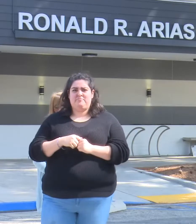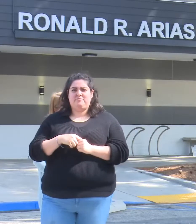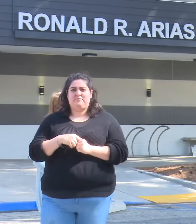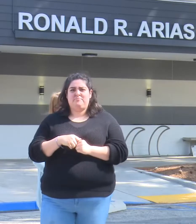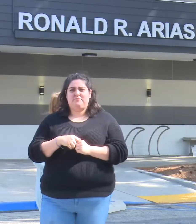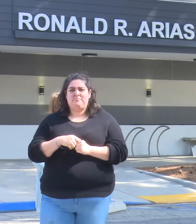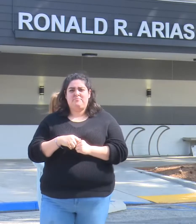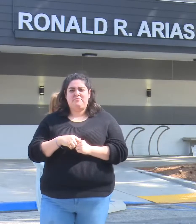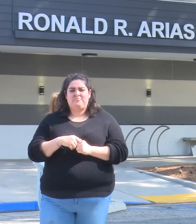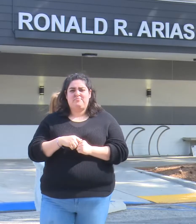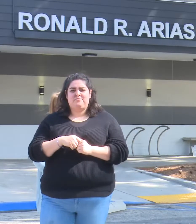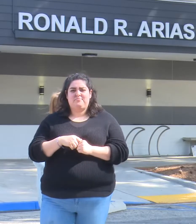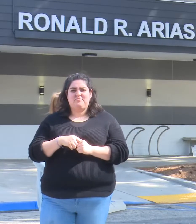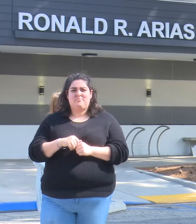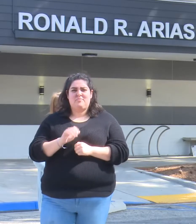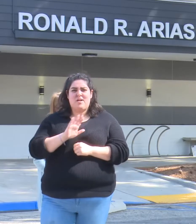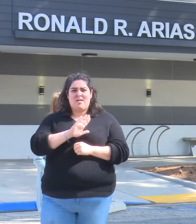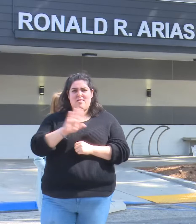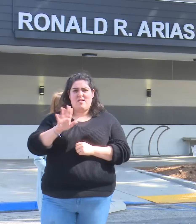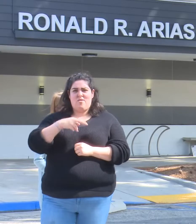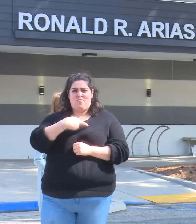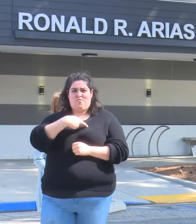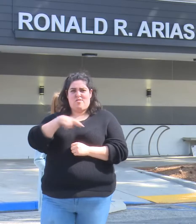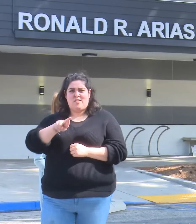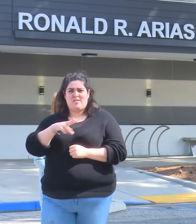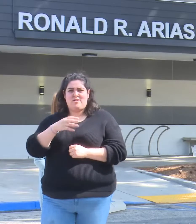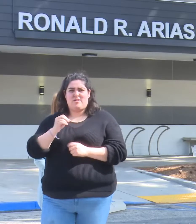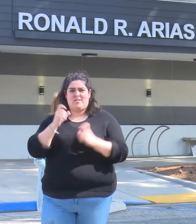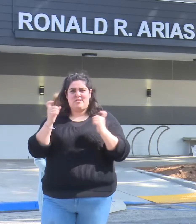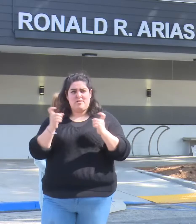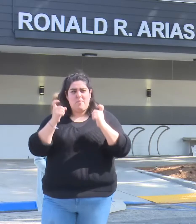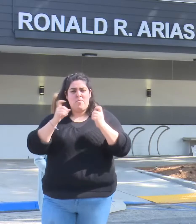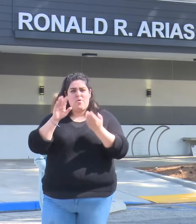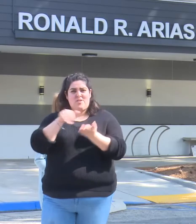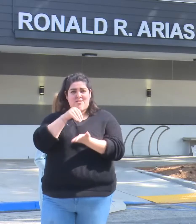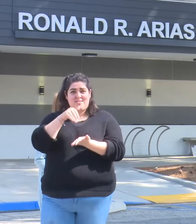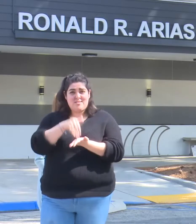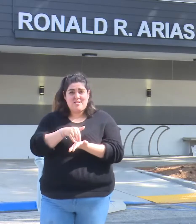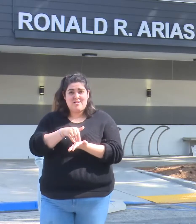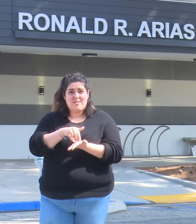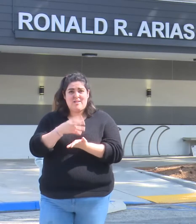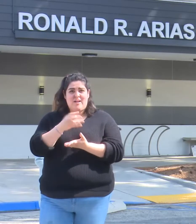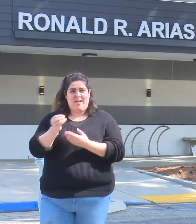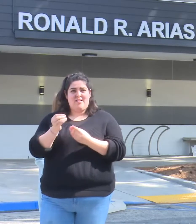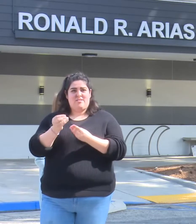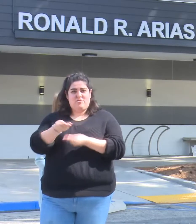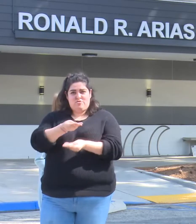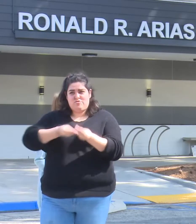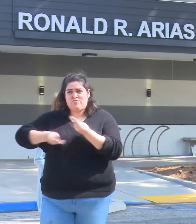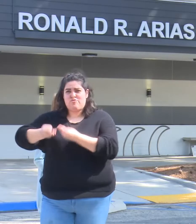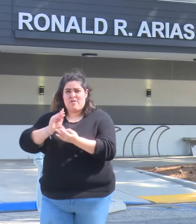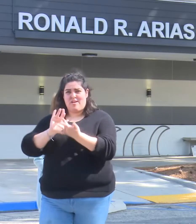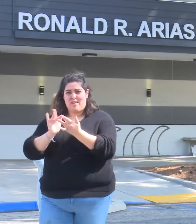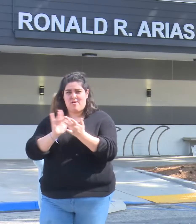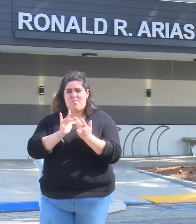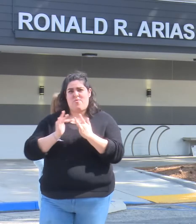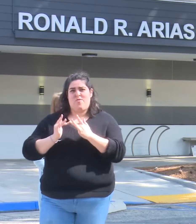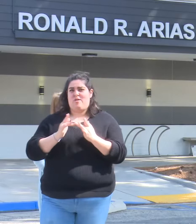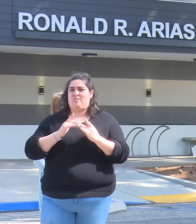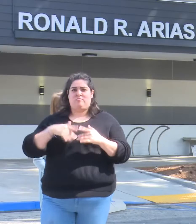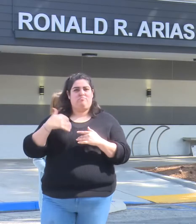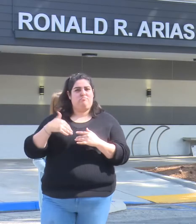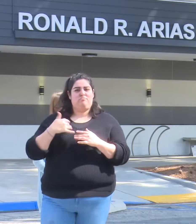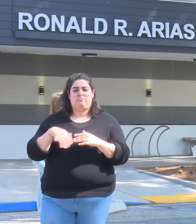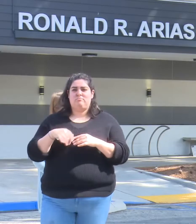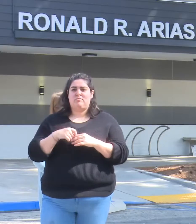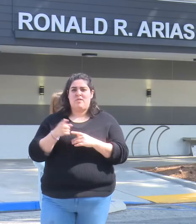Povugna. Their religious and ceremonial center and trade network was revered. They worked the